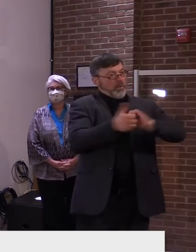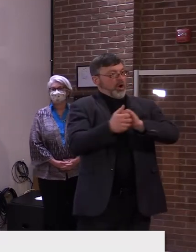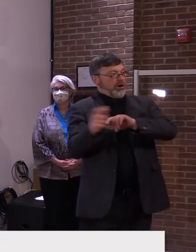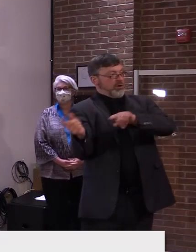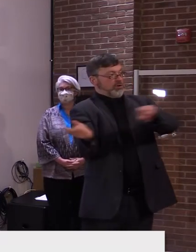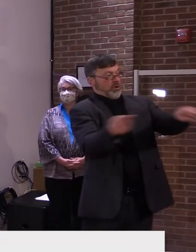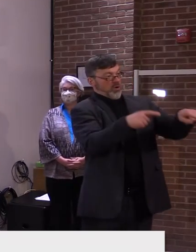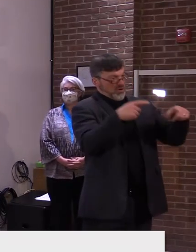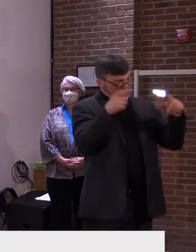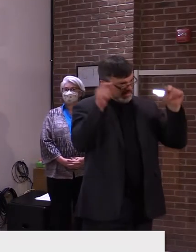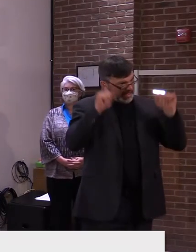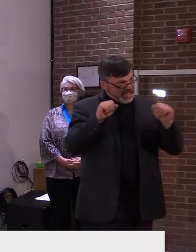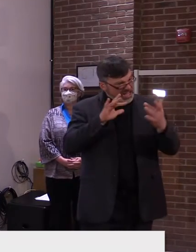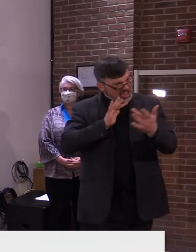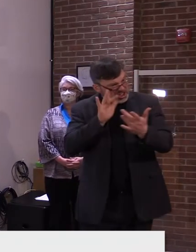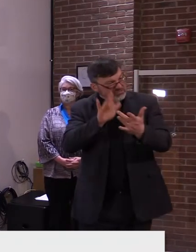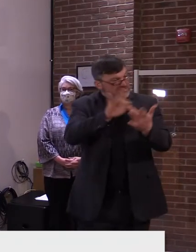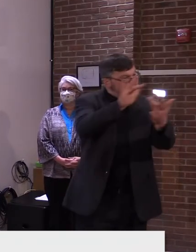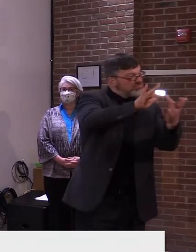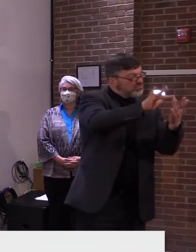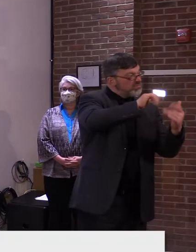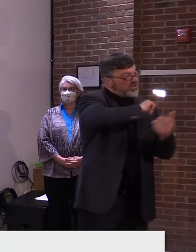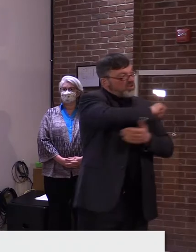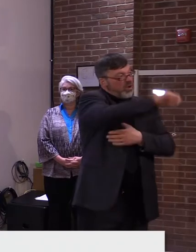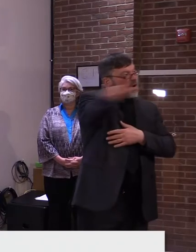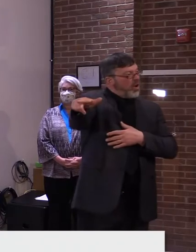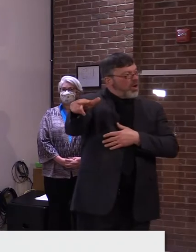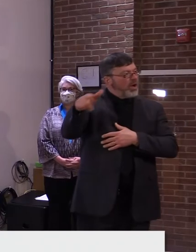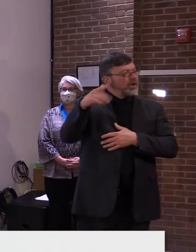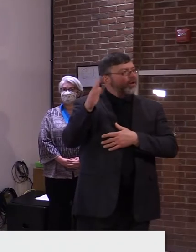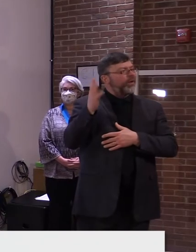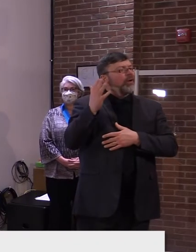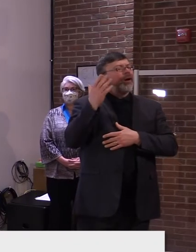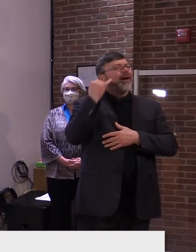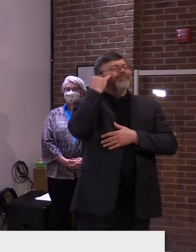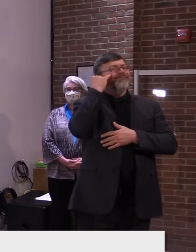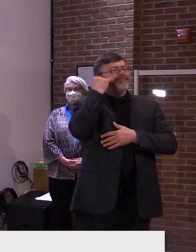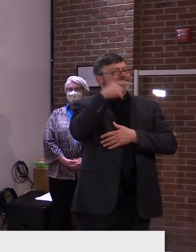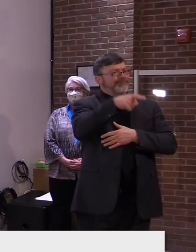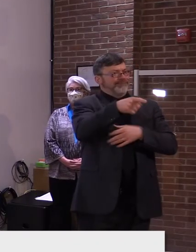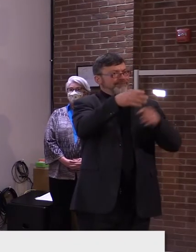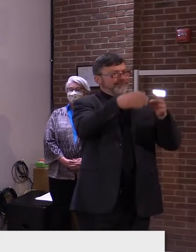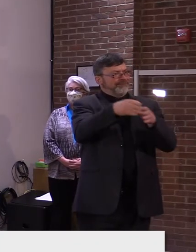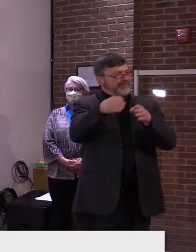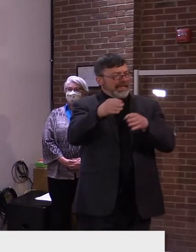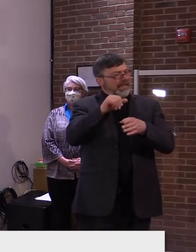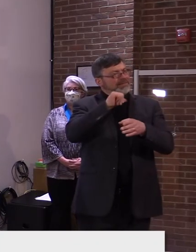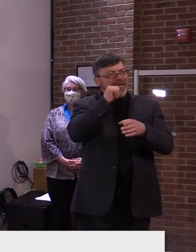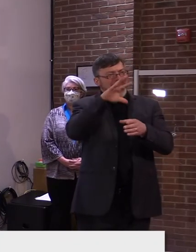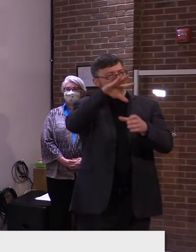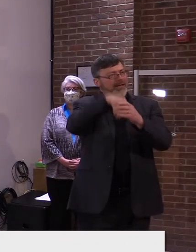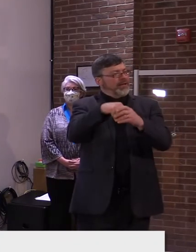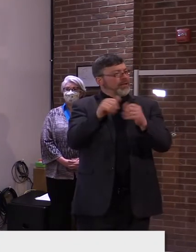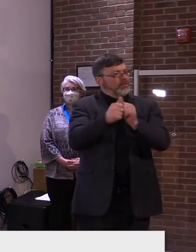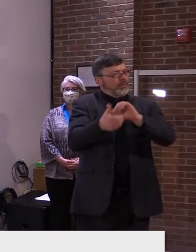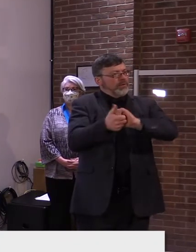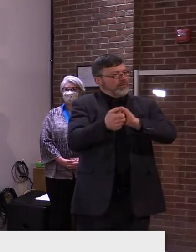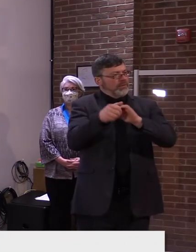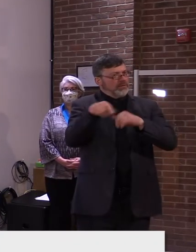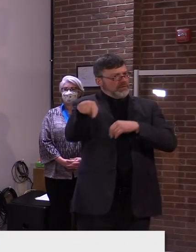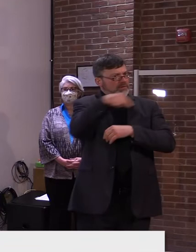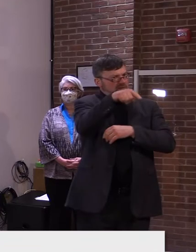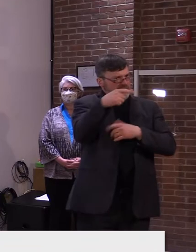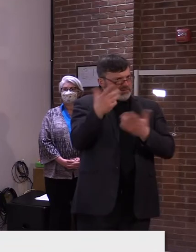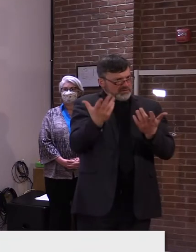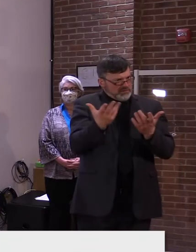are concerned that there will be some falling through the cracks, and we're going to do everything we can to make sure that they get the